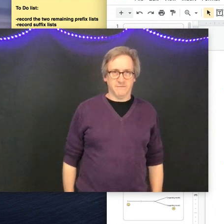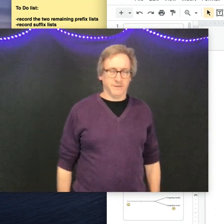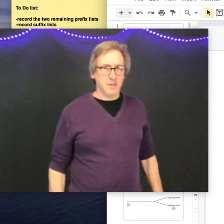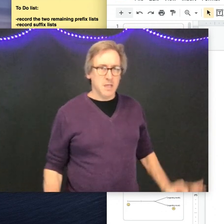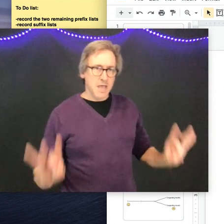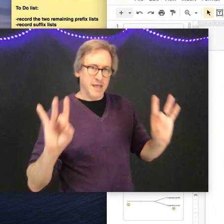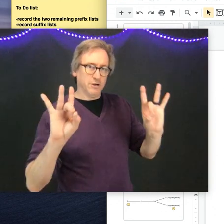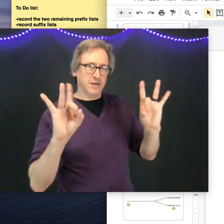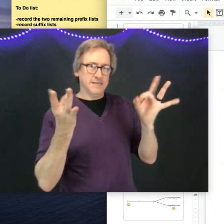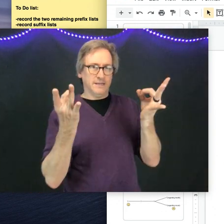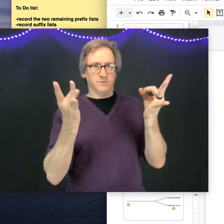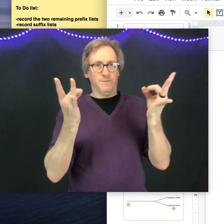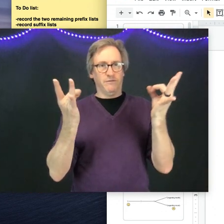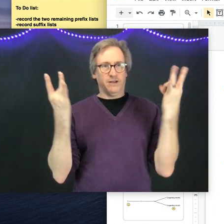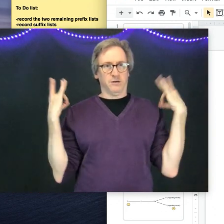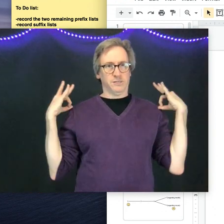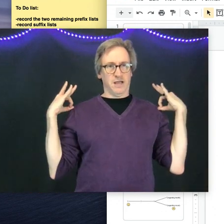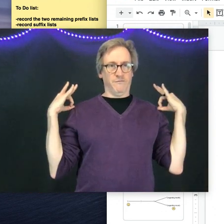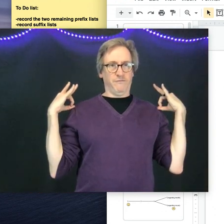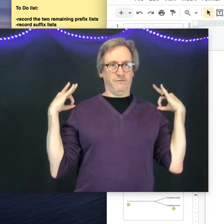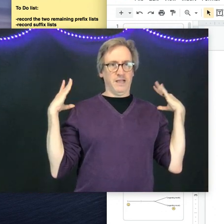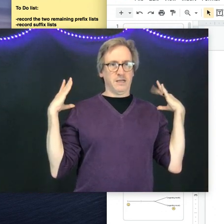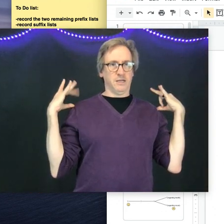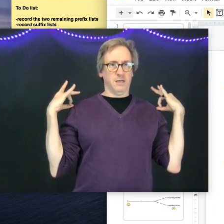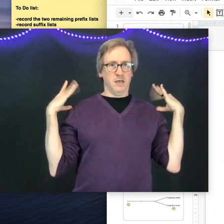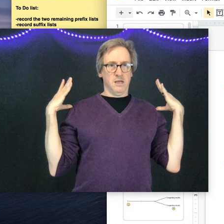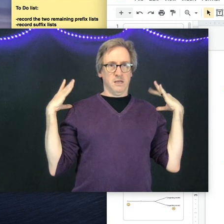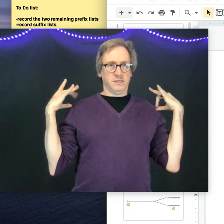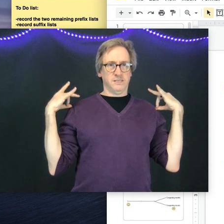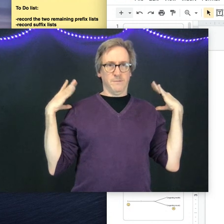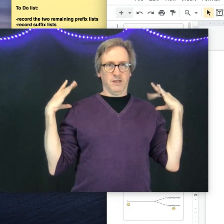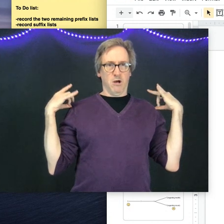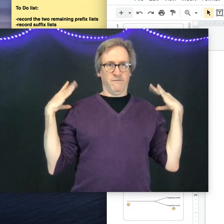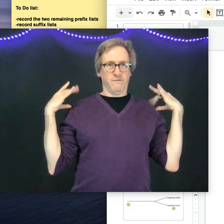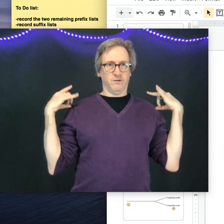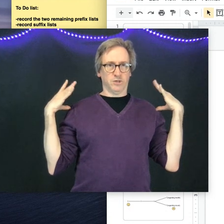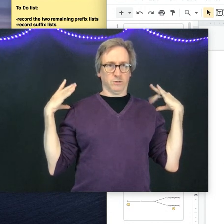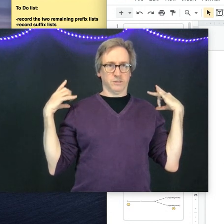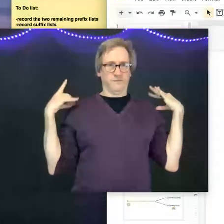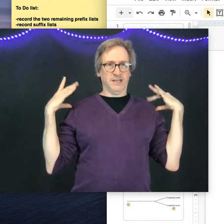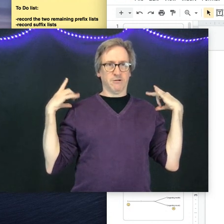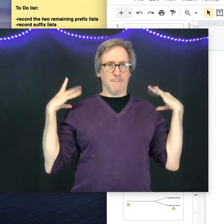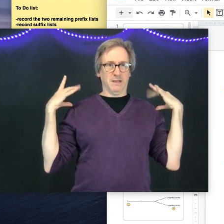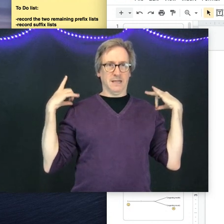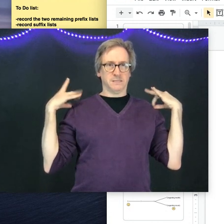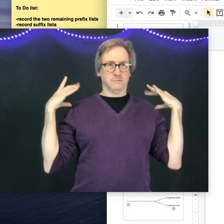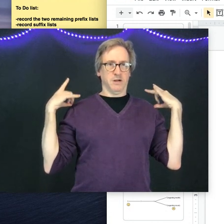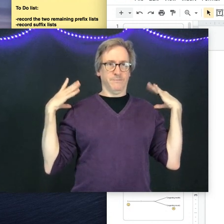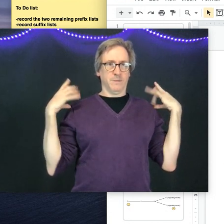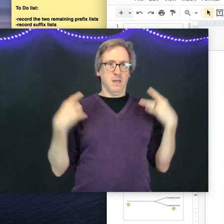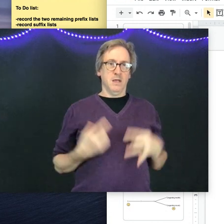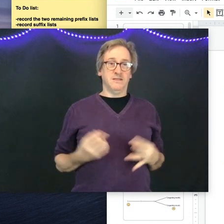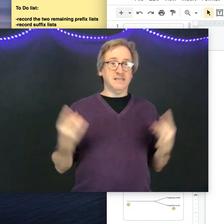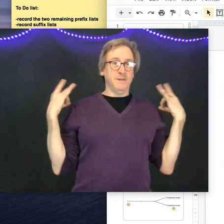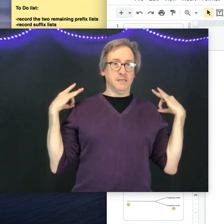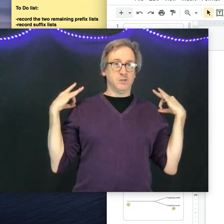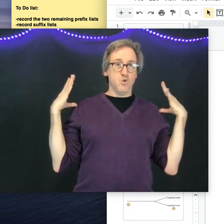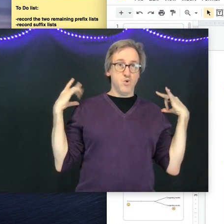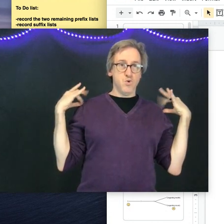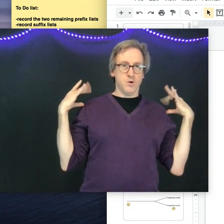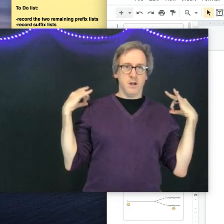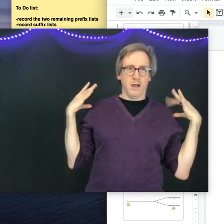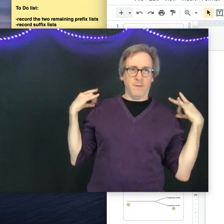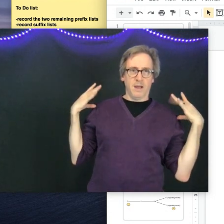kind of thing. And you're going to take those middle fingers and flick something off of your shoulders. Flick your epaulets, right? This